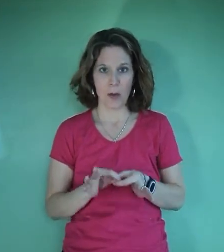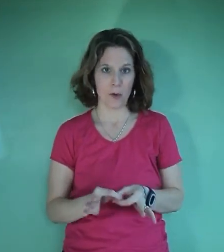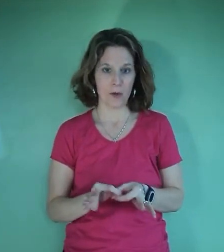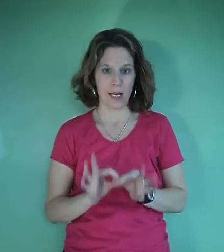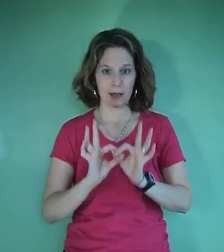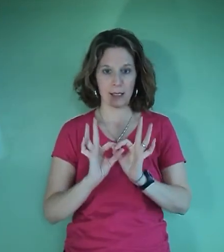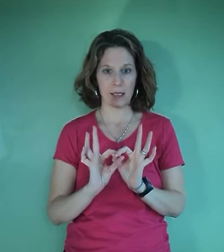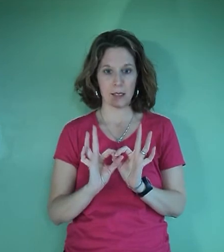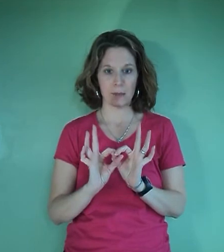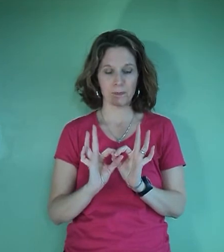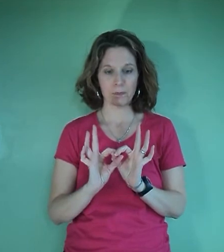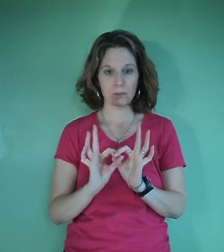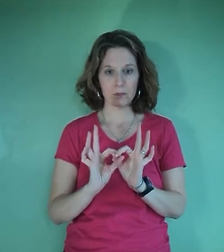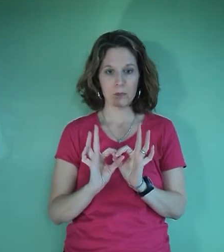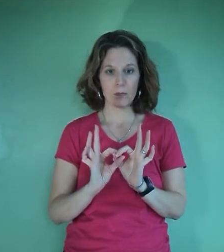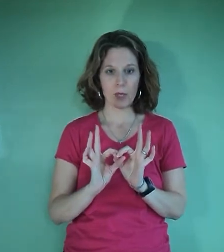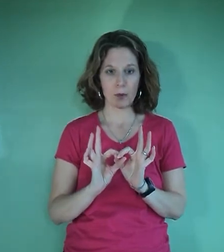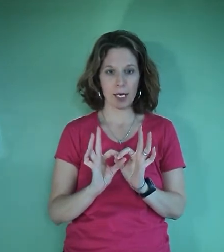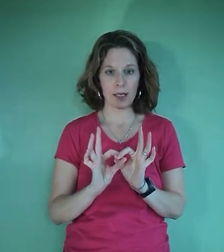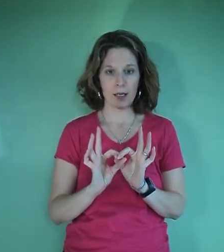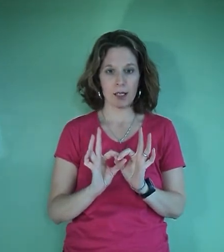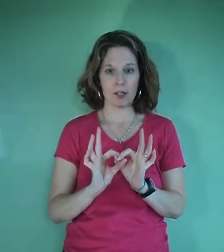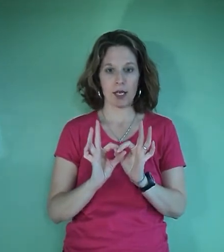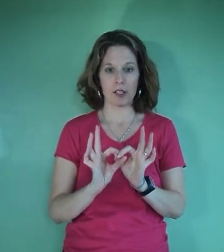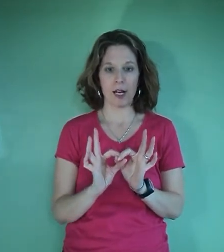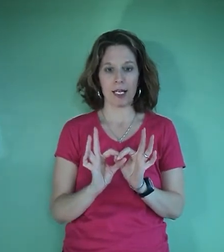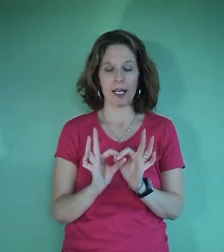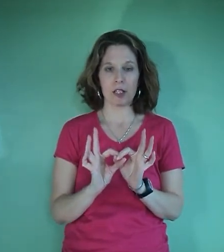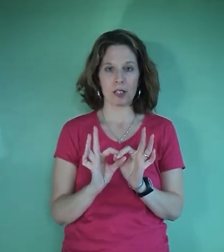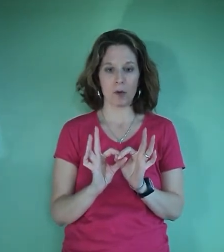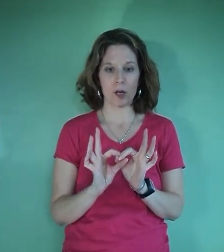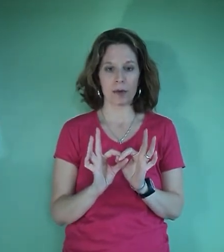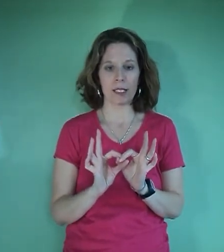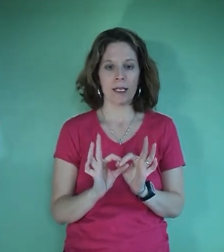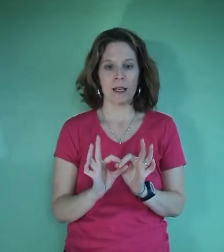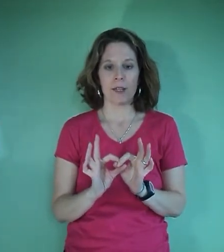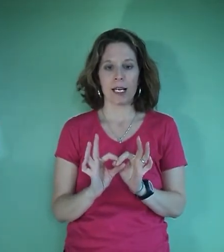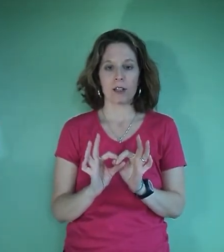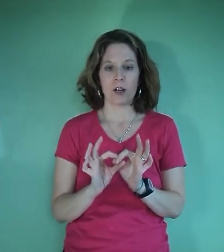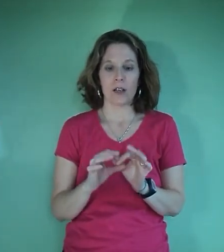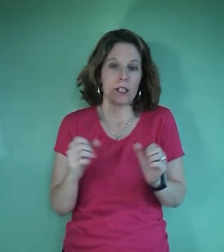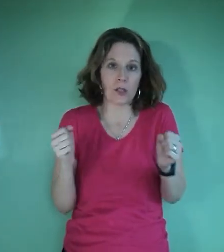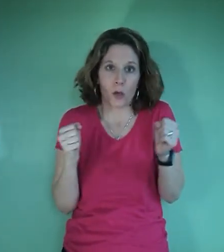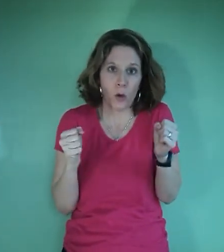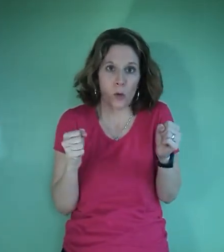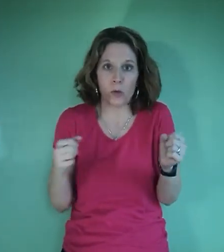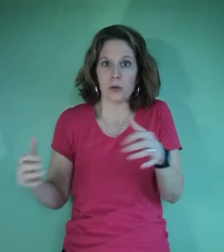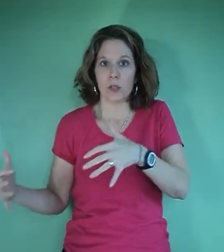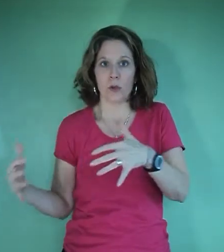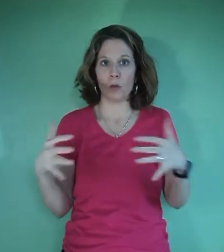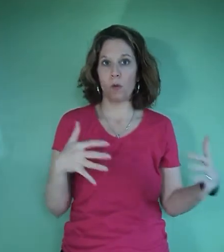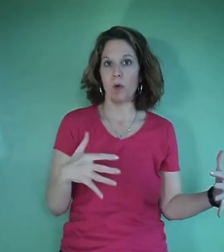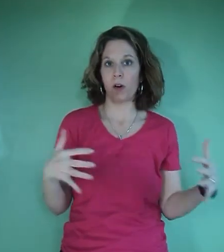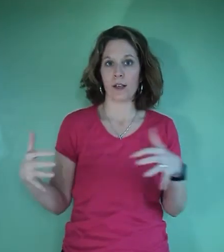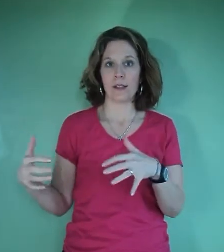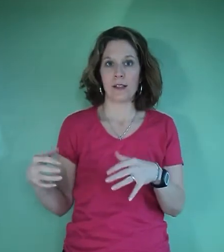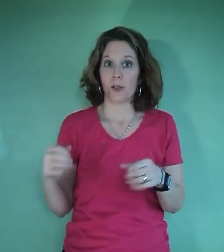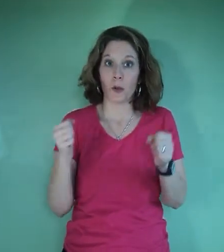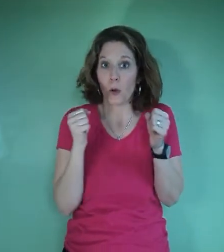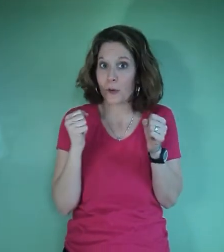both hands like this. Okay, so that's United Nations formed. The next card is the Cold War. So cold is